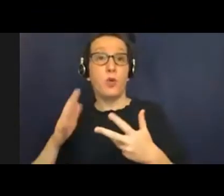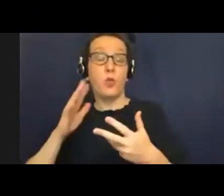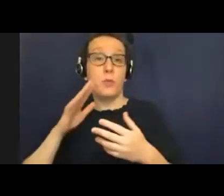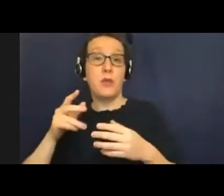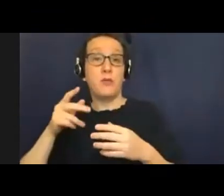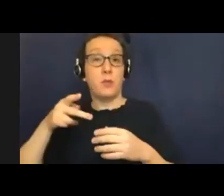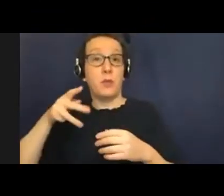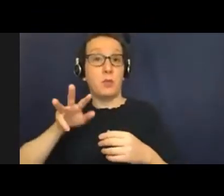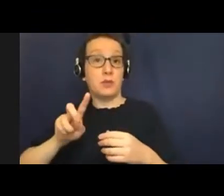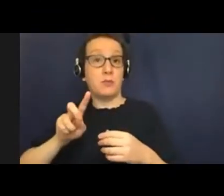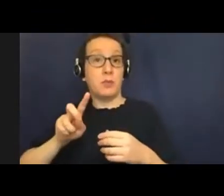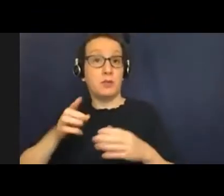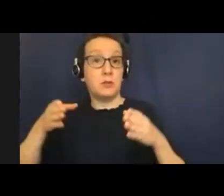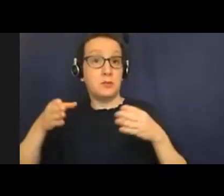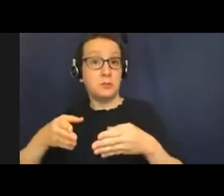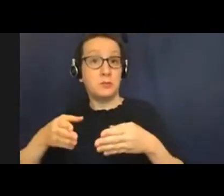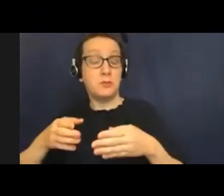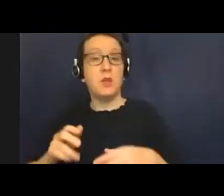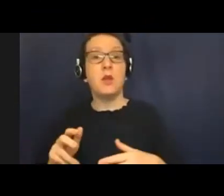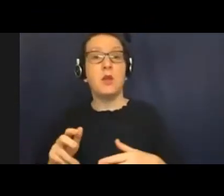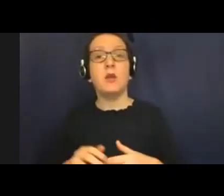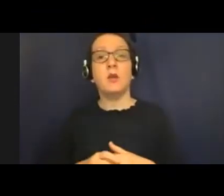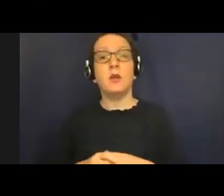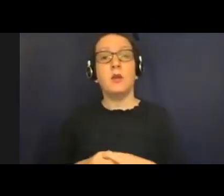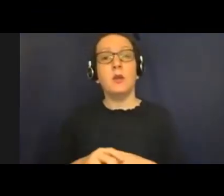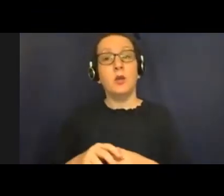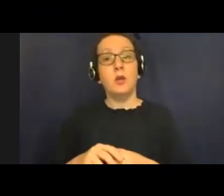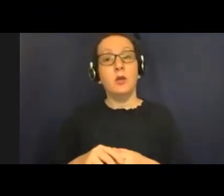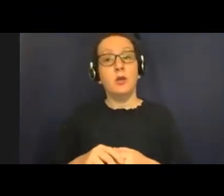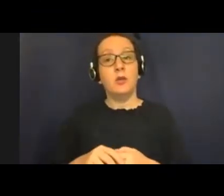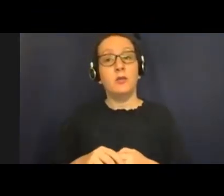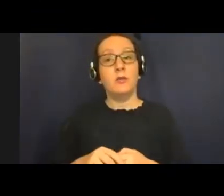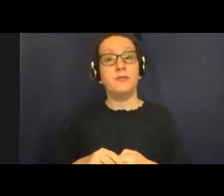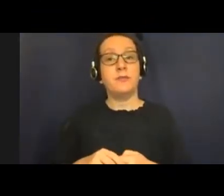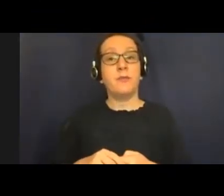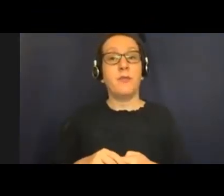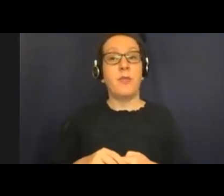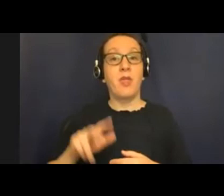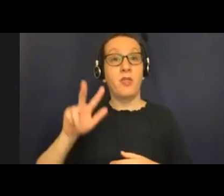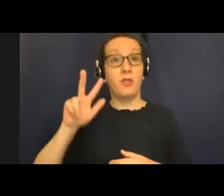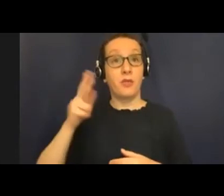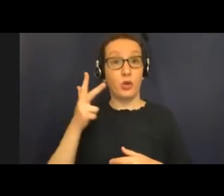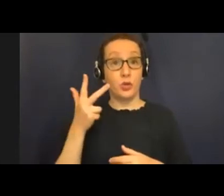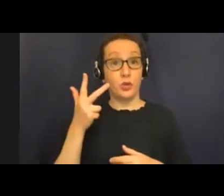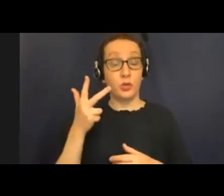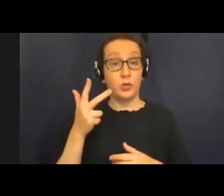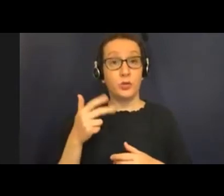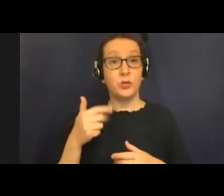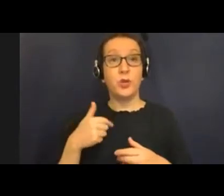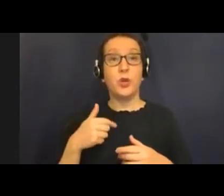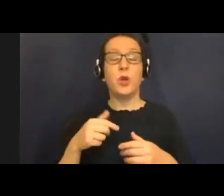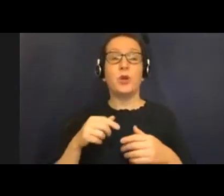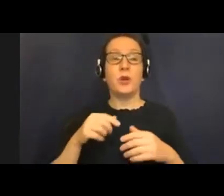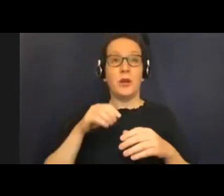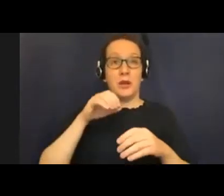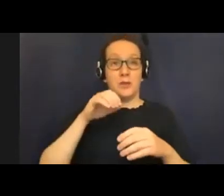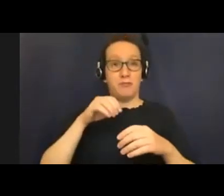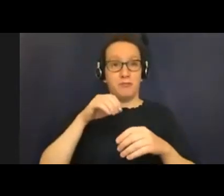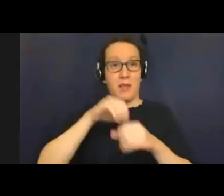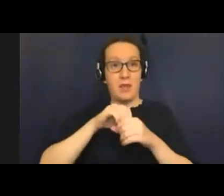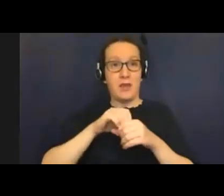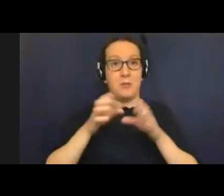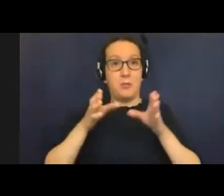Then the third thing is something I think we're all familiar with, and that's moving in-person trainings and advocacy